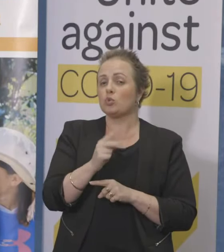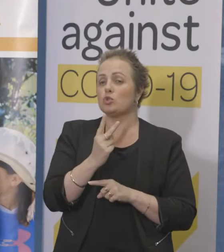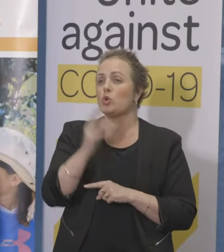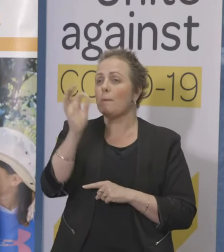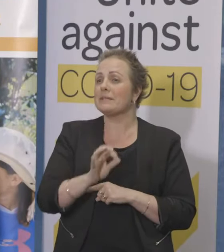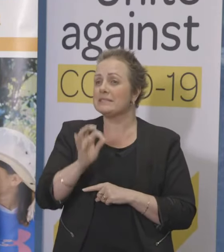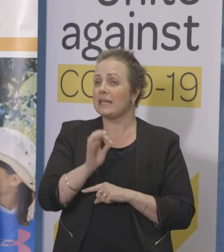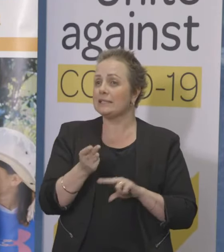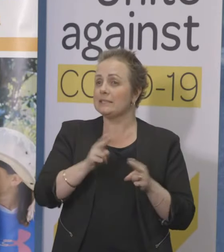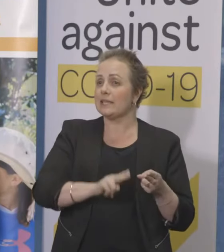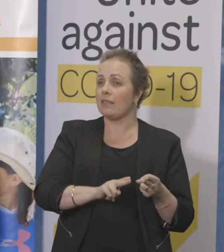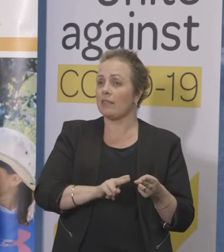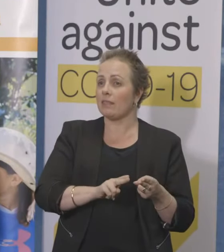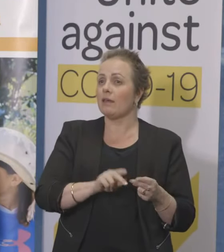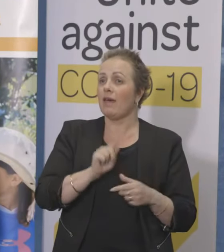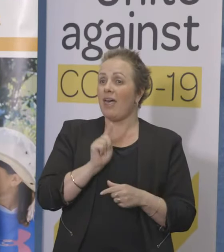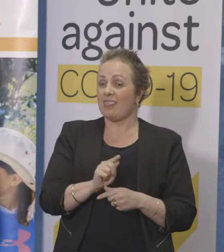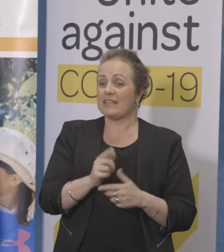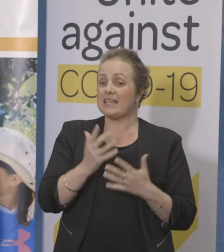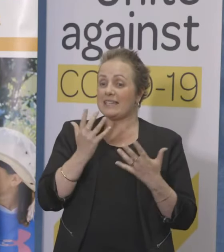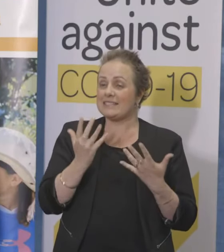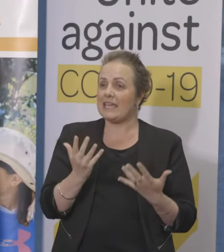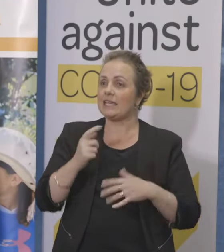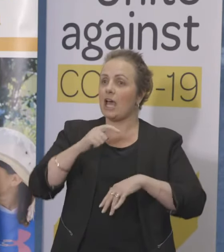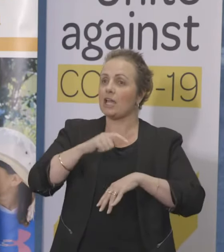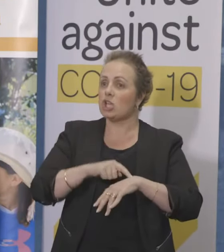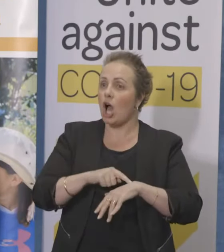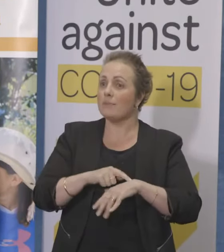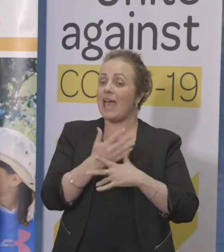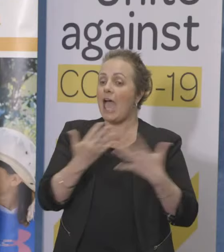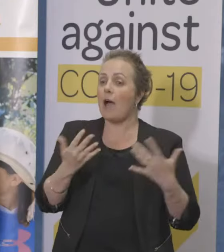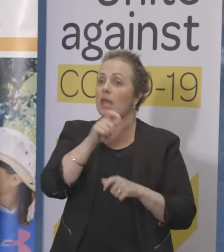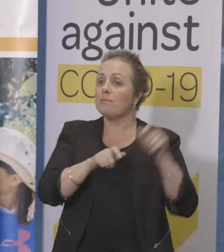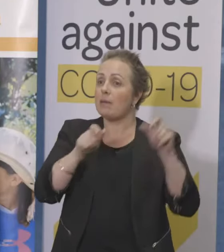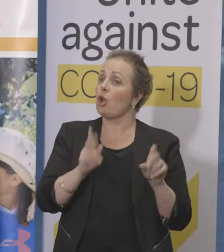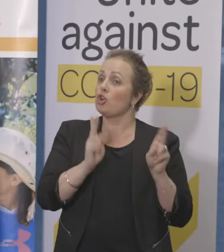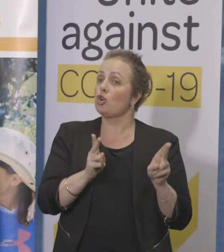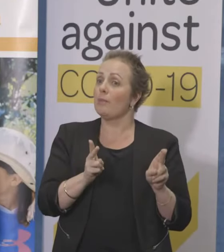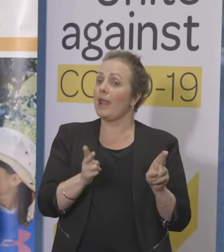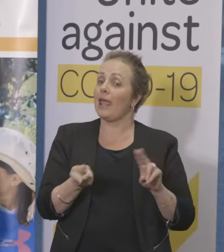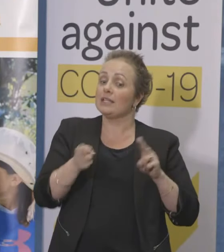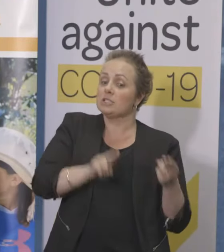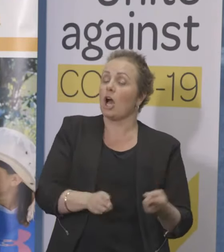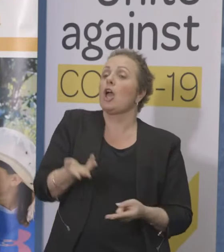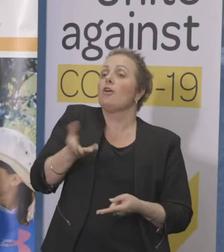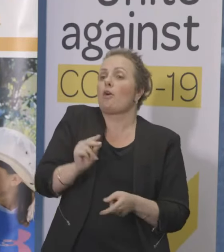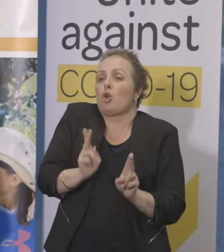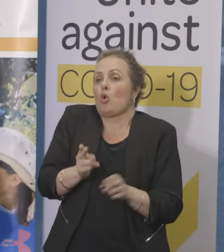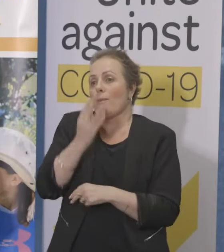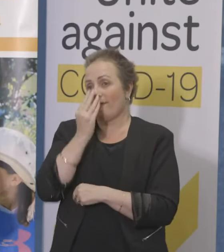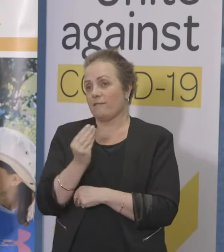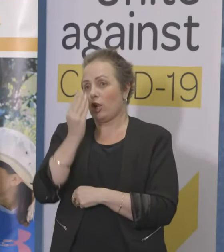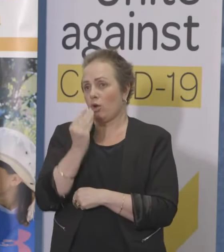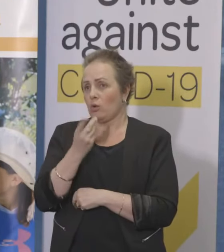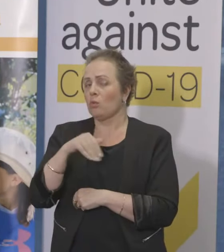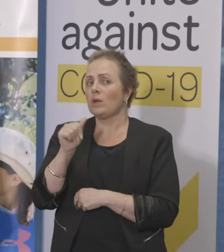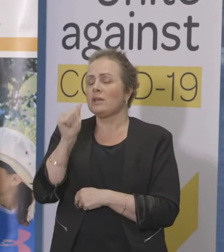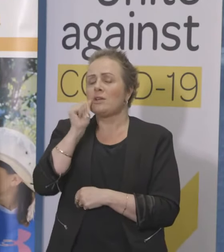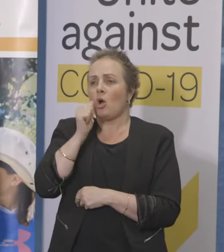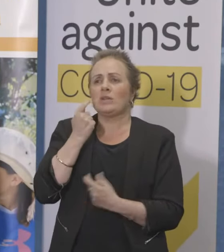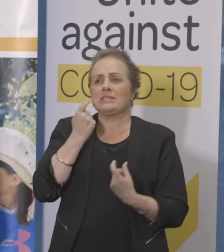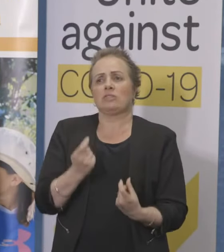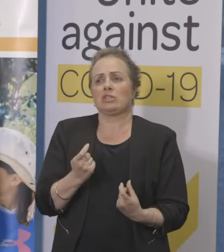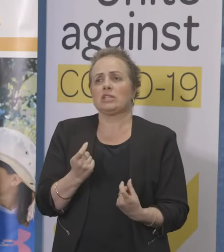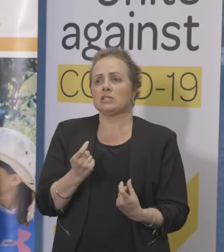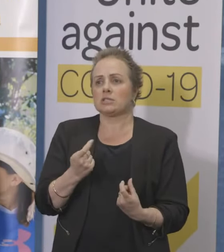That's about 10 times the death rate of seasonal influenza. So it's a serious infection, and that's when we know we've been able to provide the